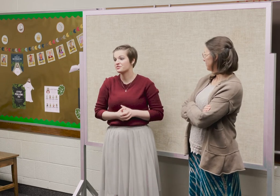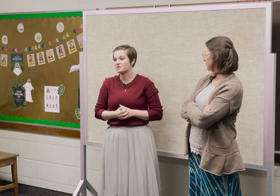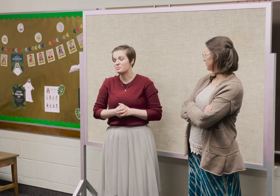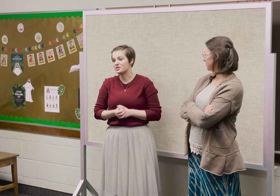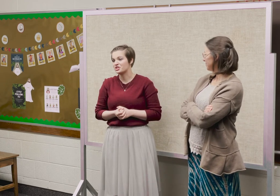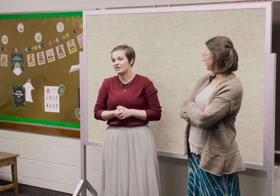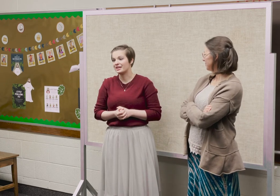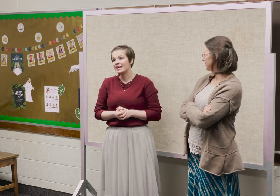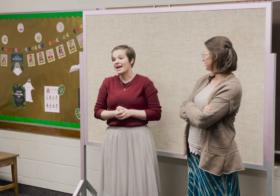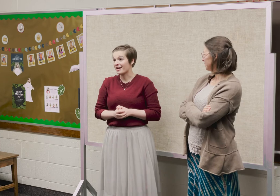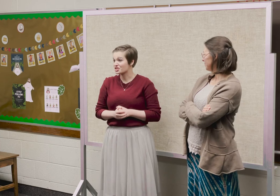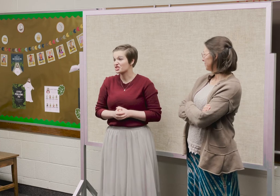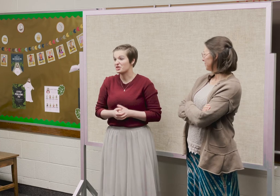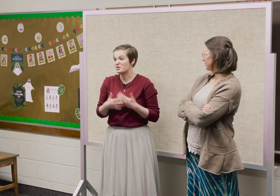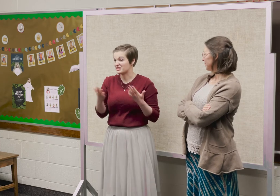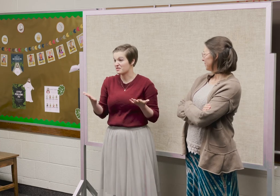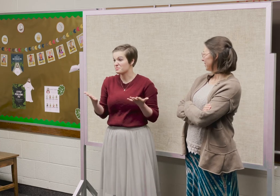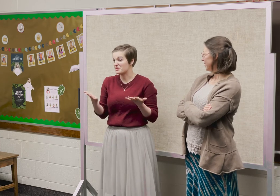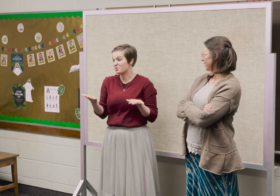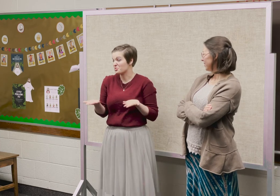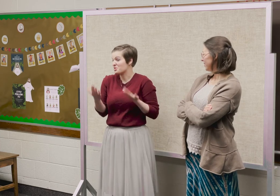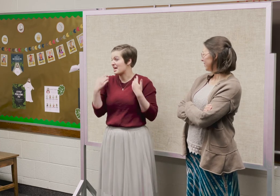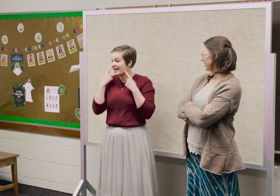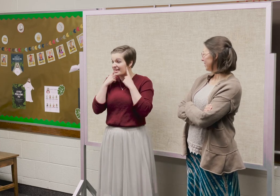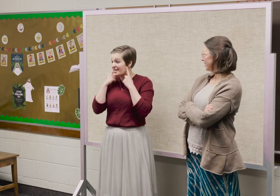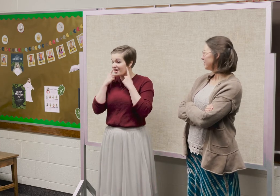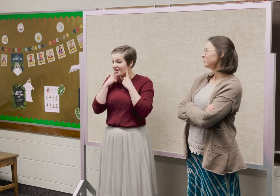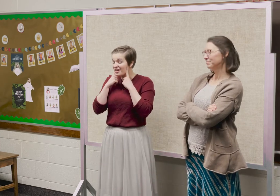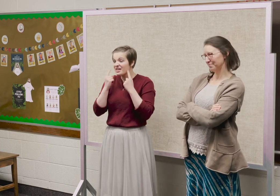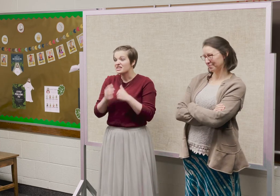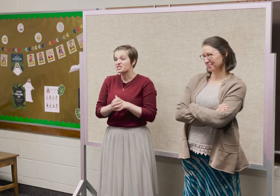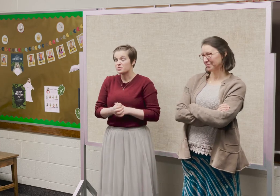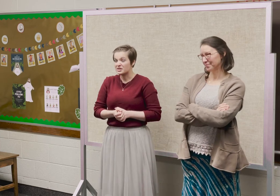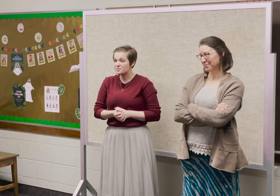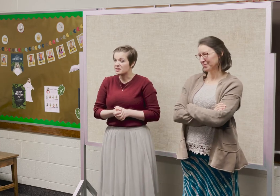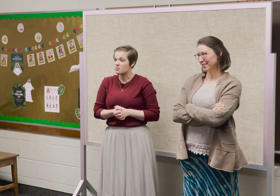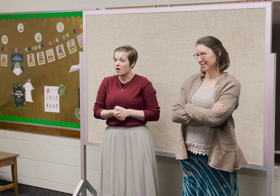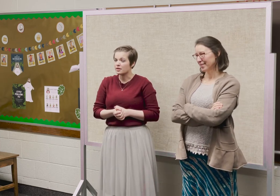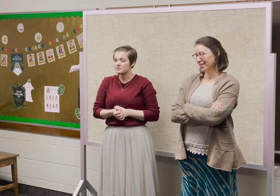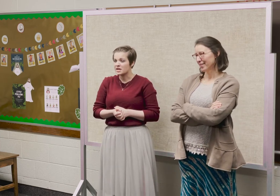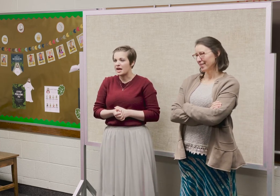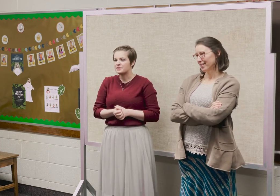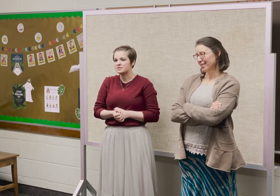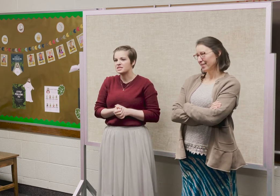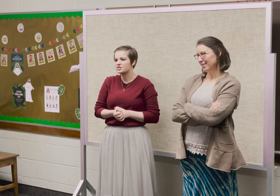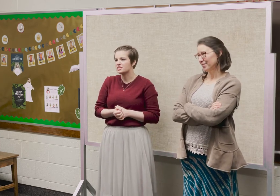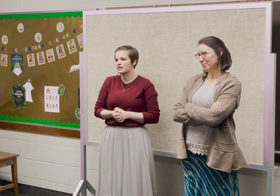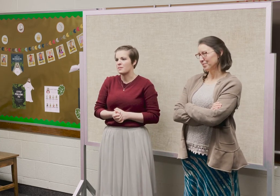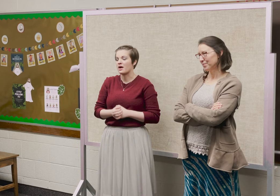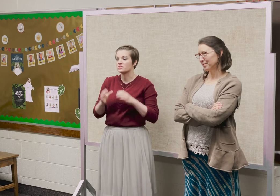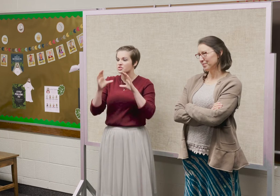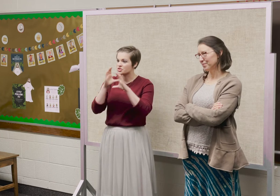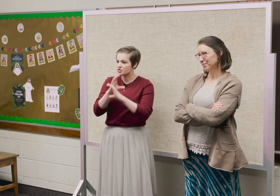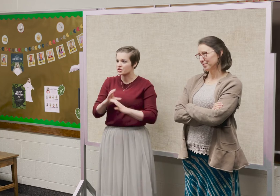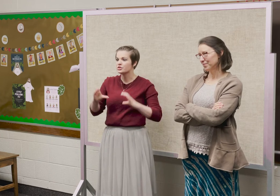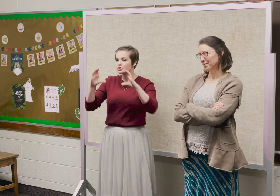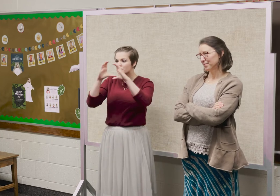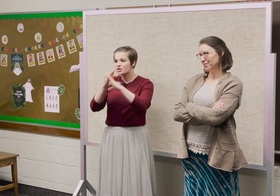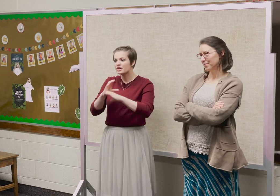a mission actually with deaf people who can't hear. Mm-hmm. So we spent a lot of time teaching them how to search,